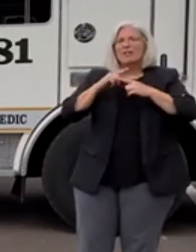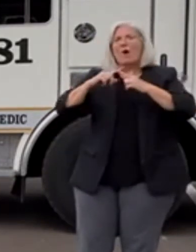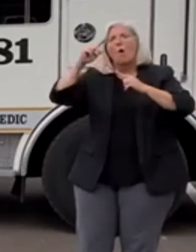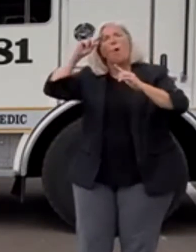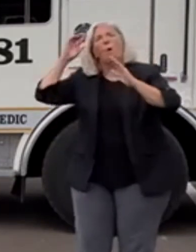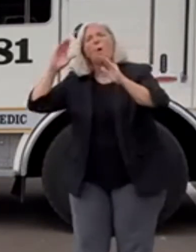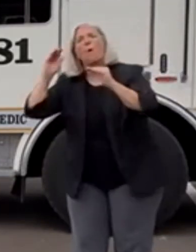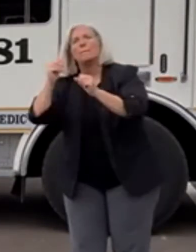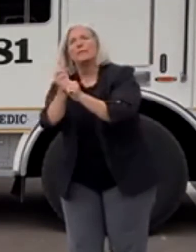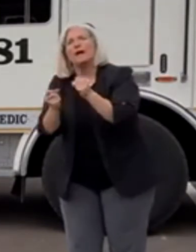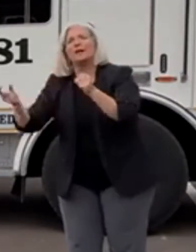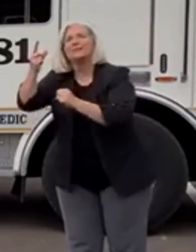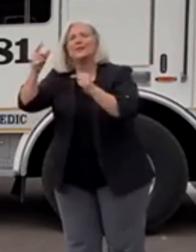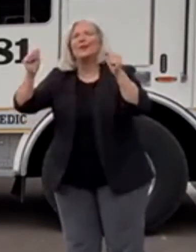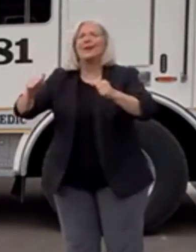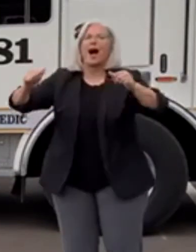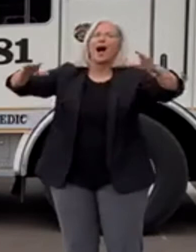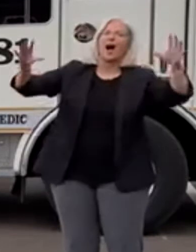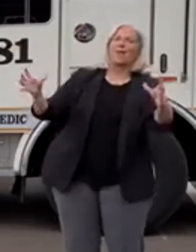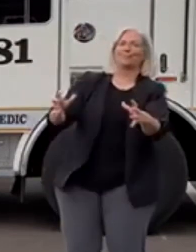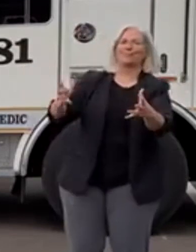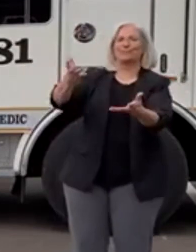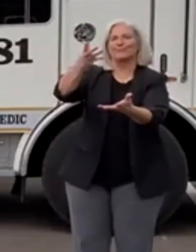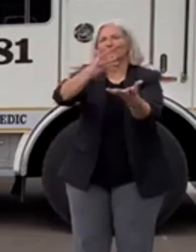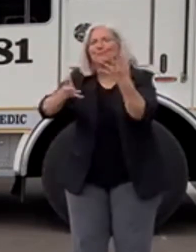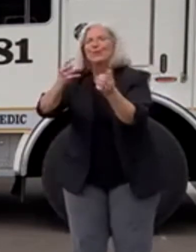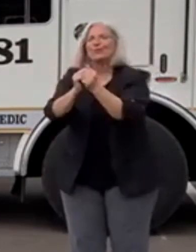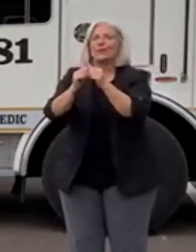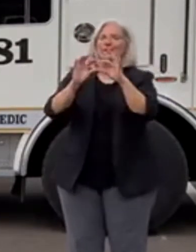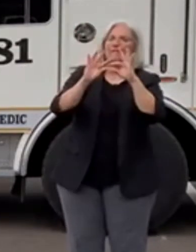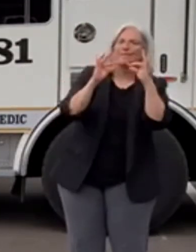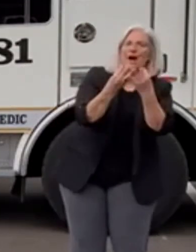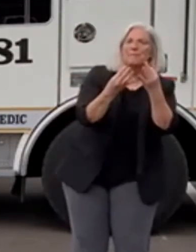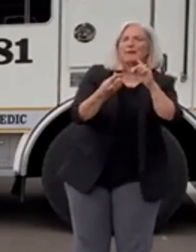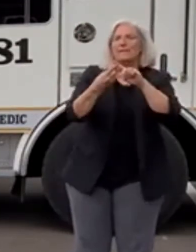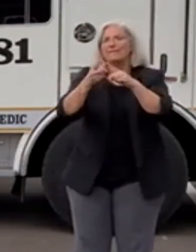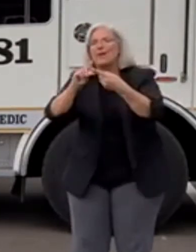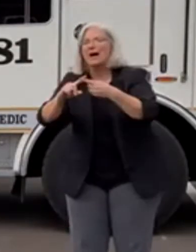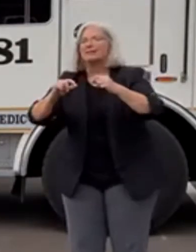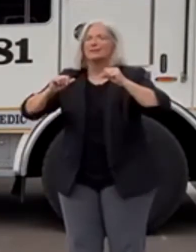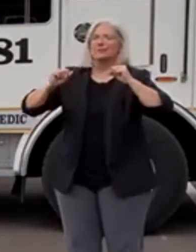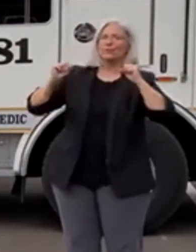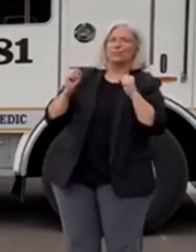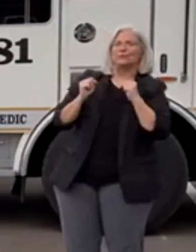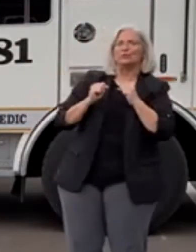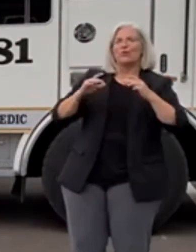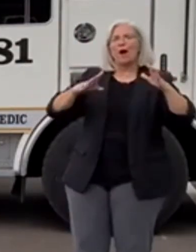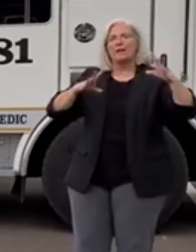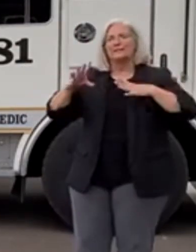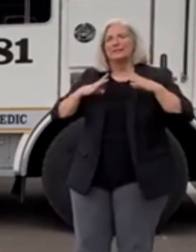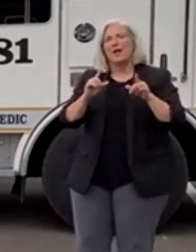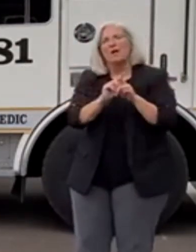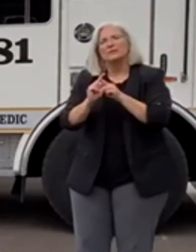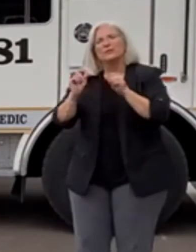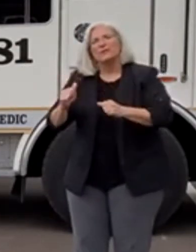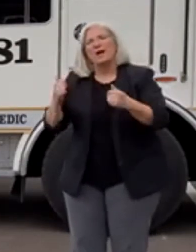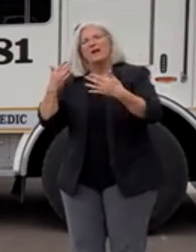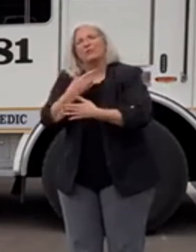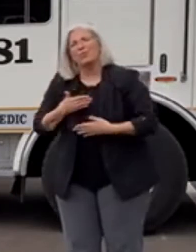can enjoy our Thanksgivings with our families and our winter holidays also. But this year we just have